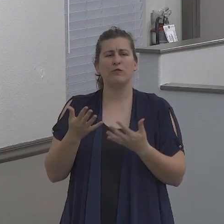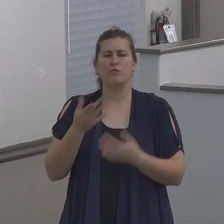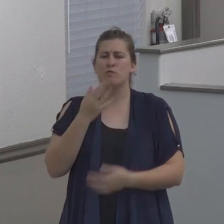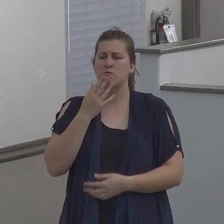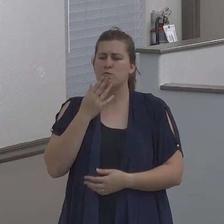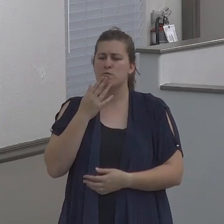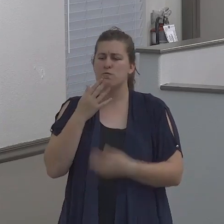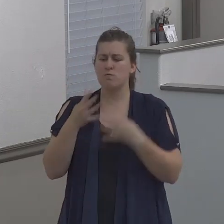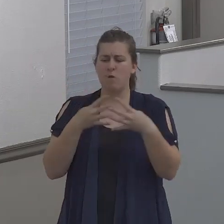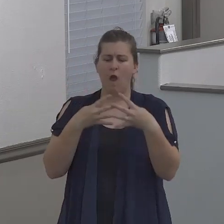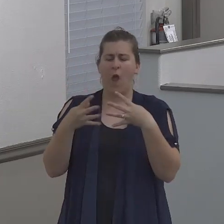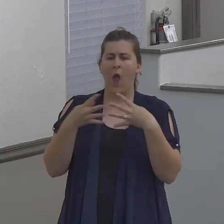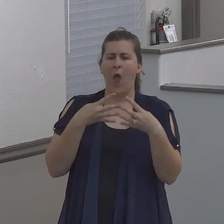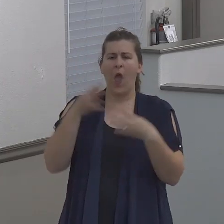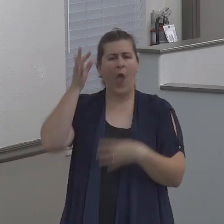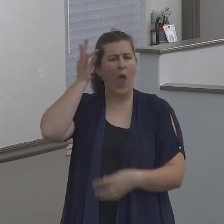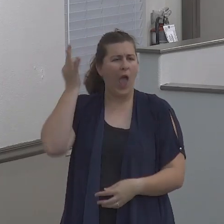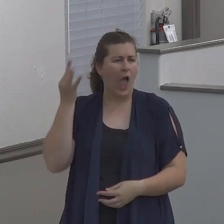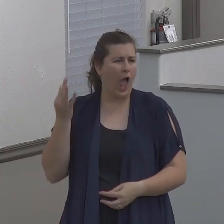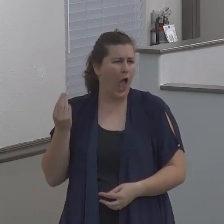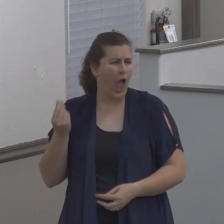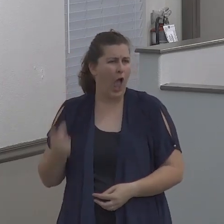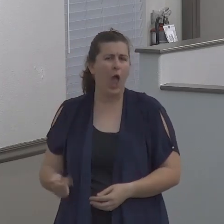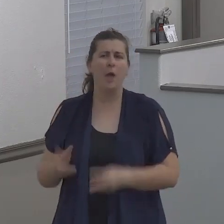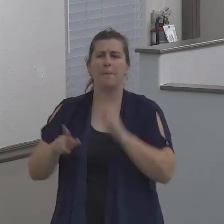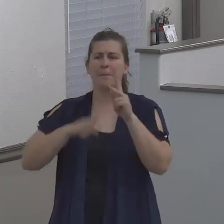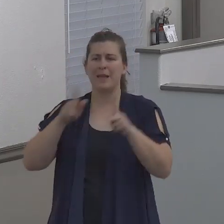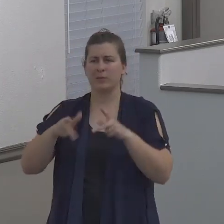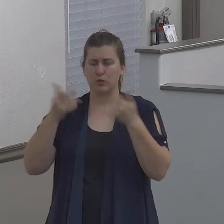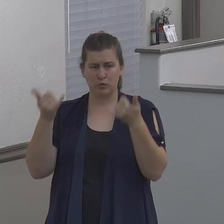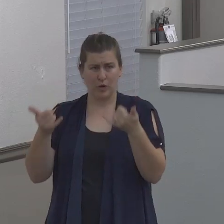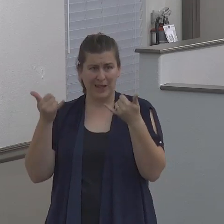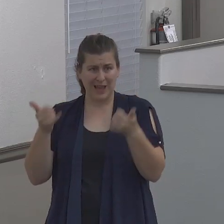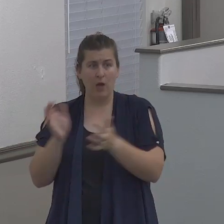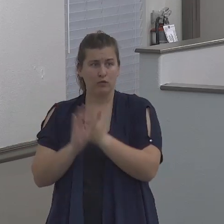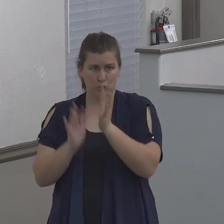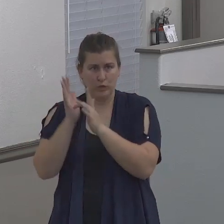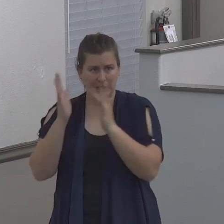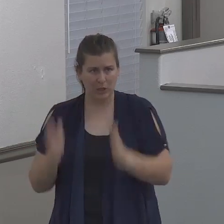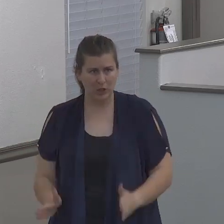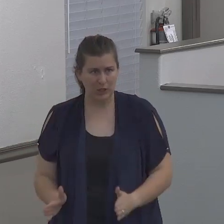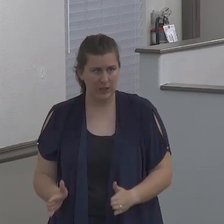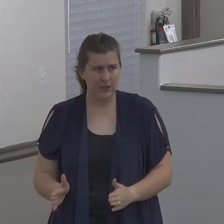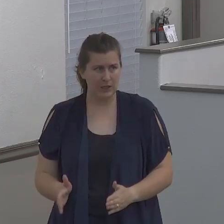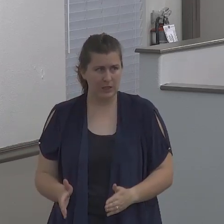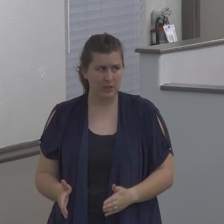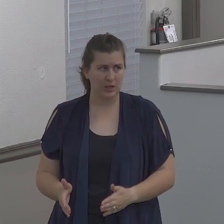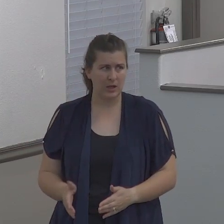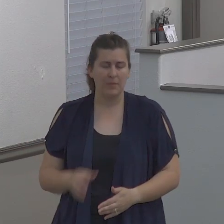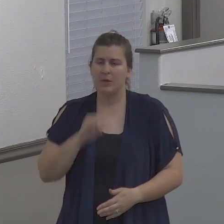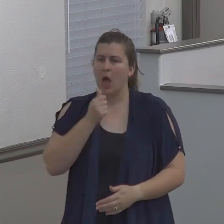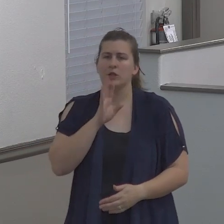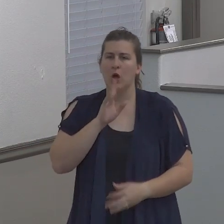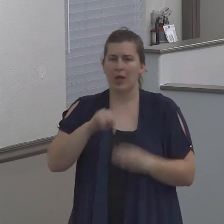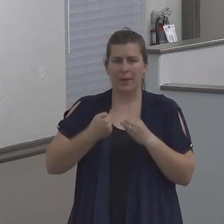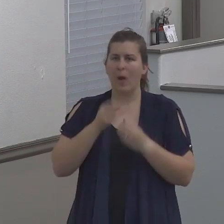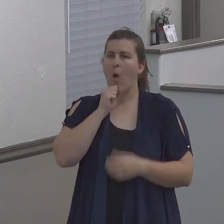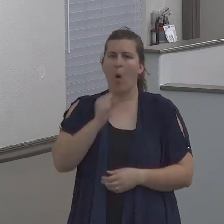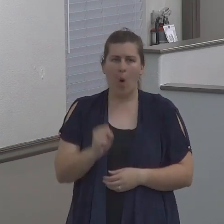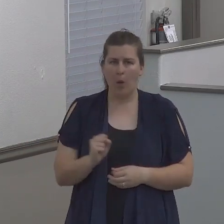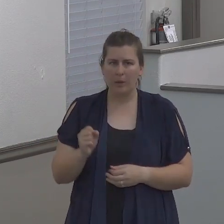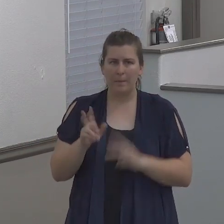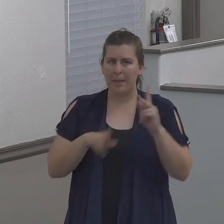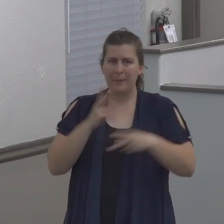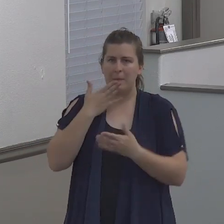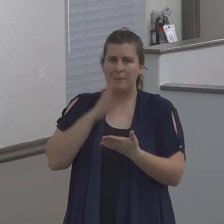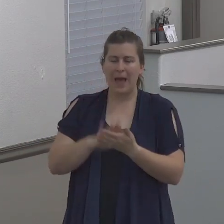You know how many gray-haired people are right now, and I'm talking about Christians, and I'm